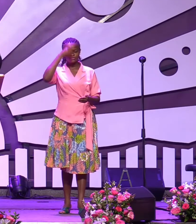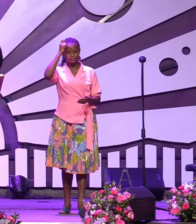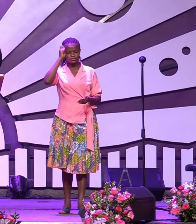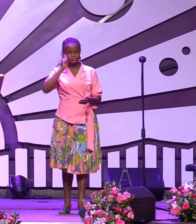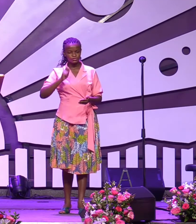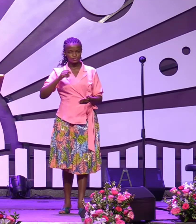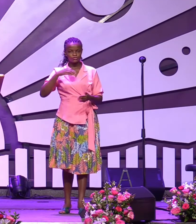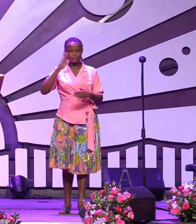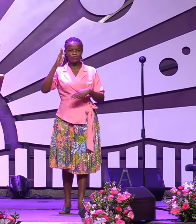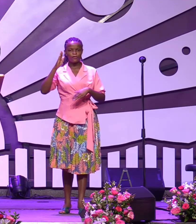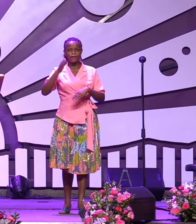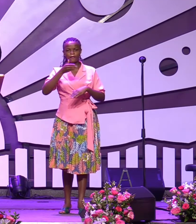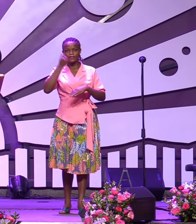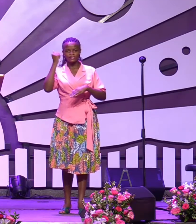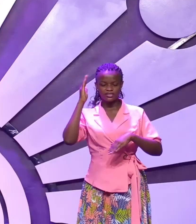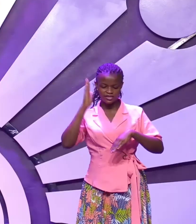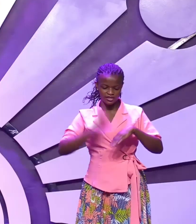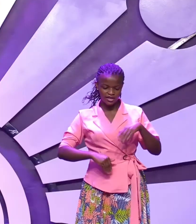and revered Moses